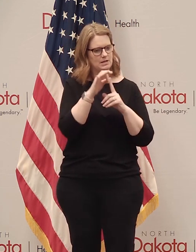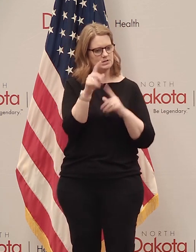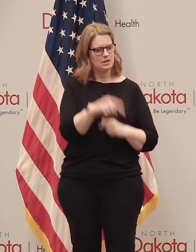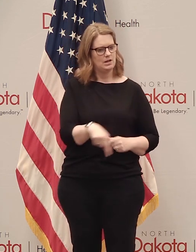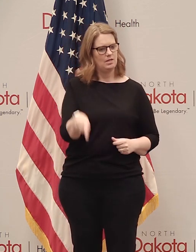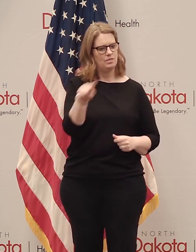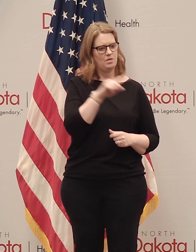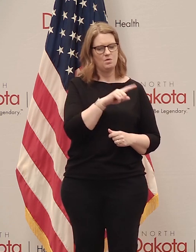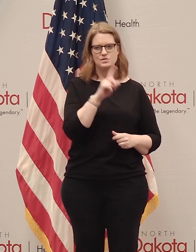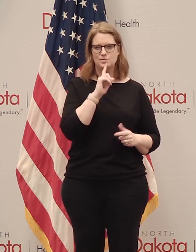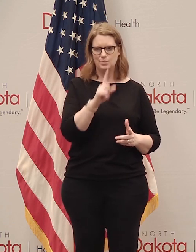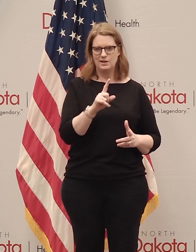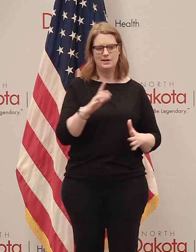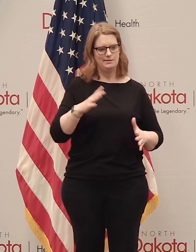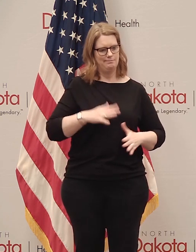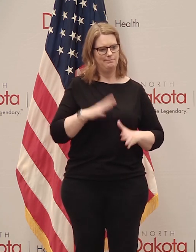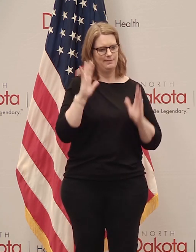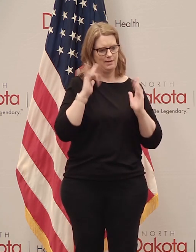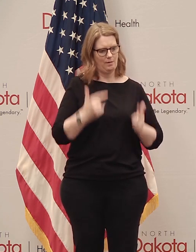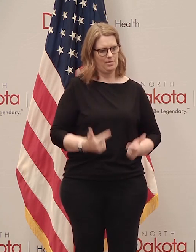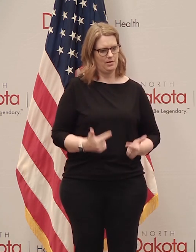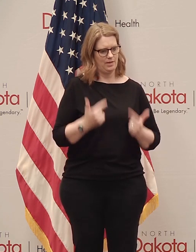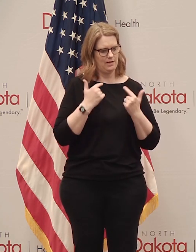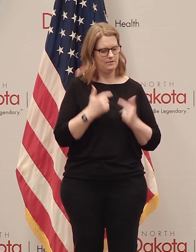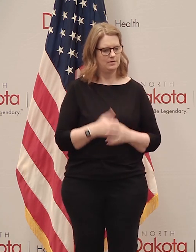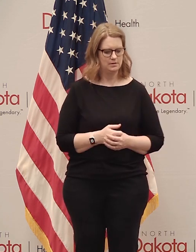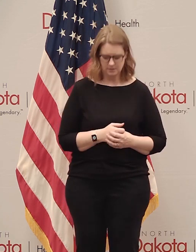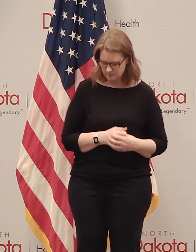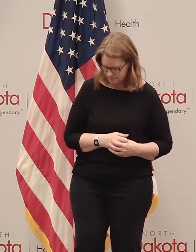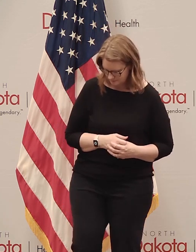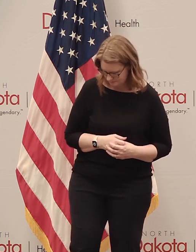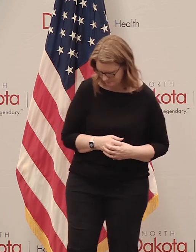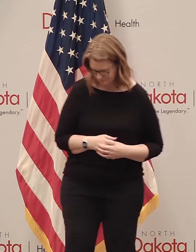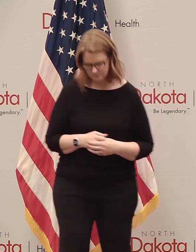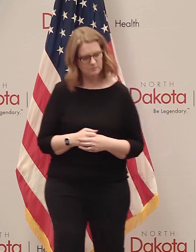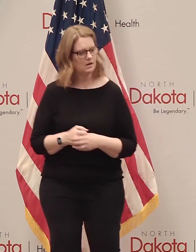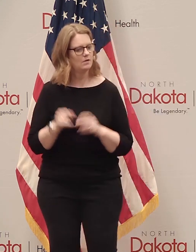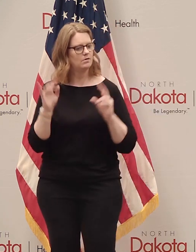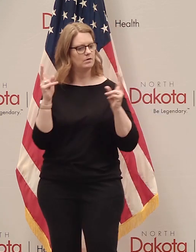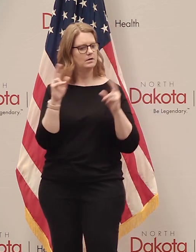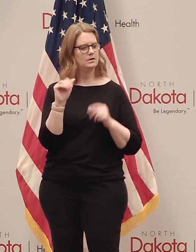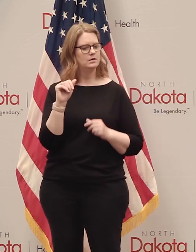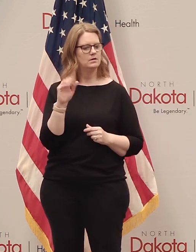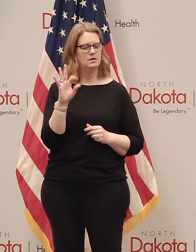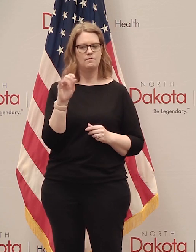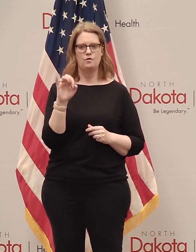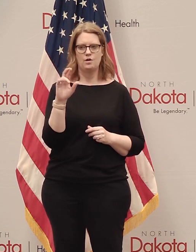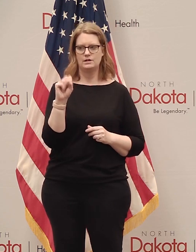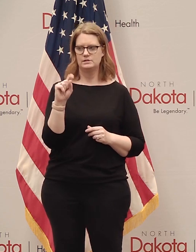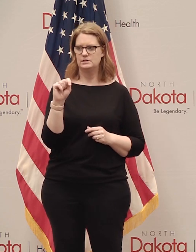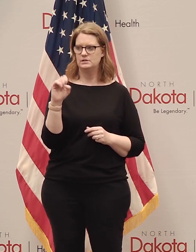made the ultimate sacrifice. And in concluding, let me share a quote from Admiral Forrest Sherman,